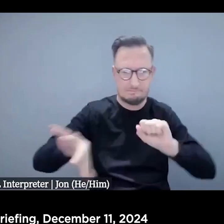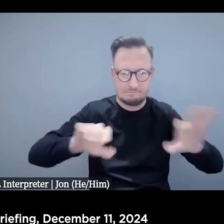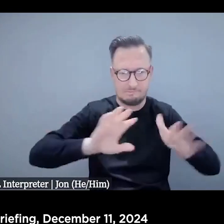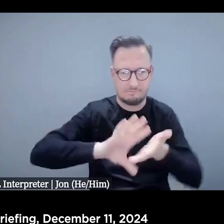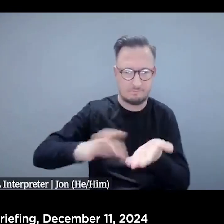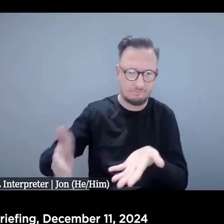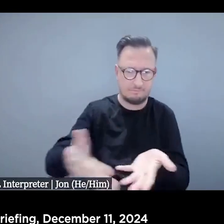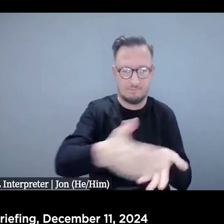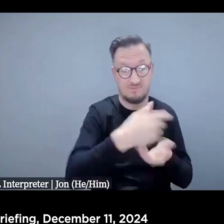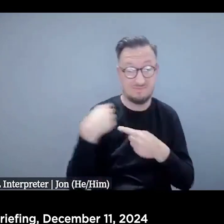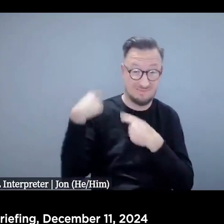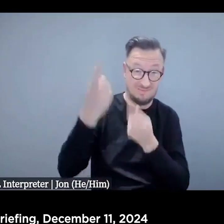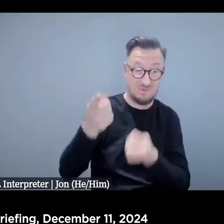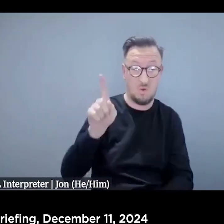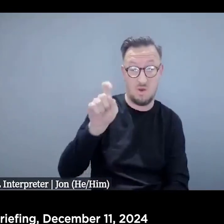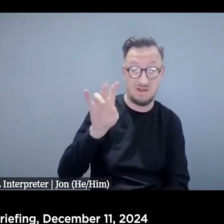collected